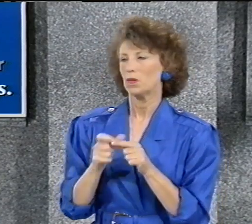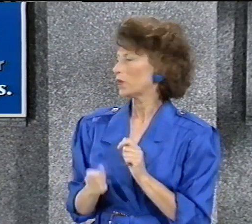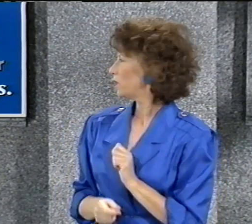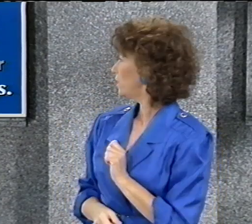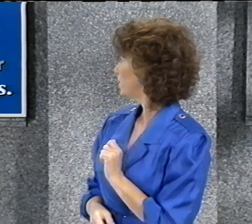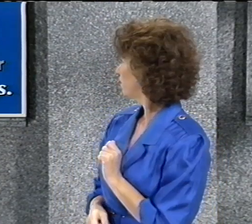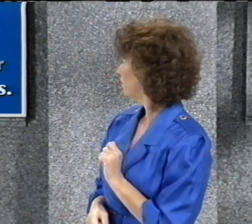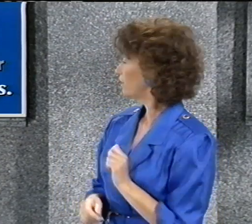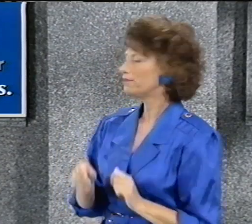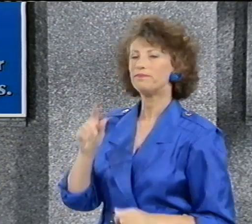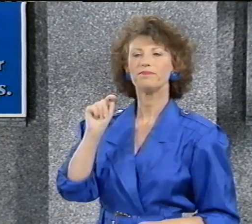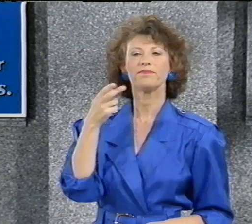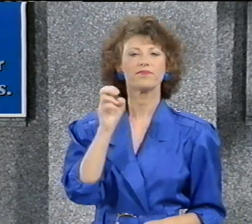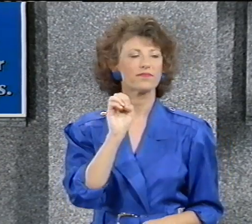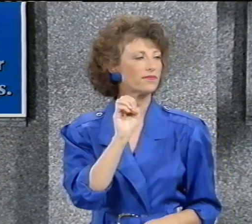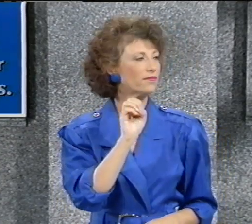How about this one?